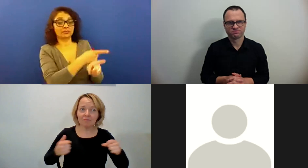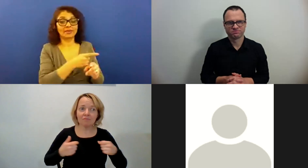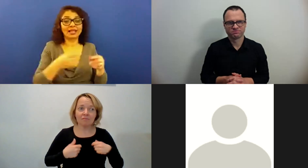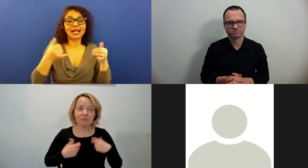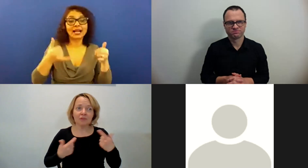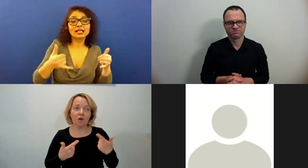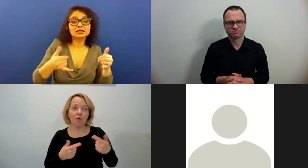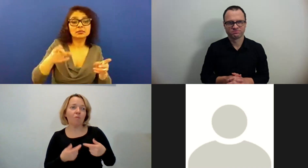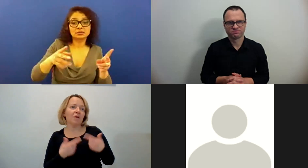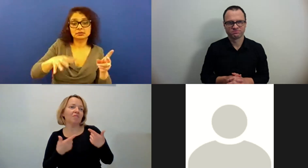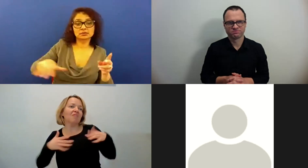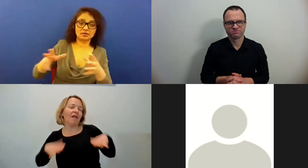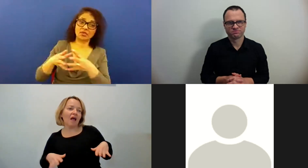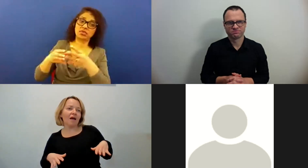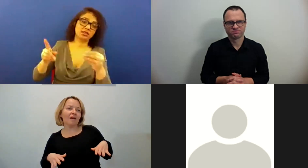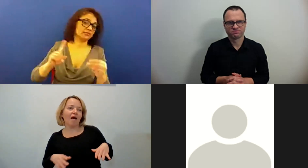Holland,